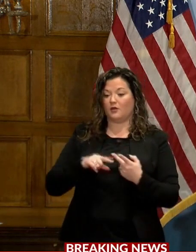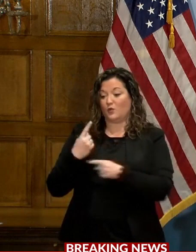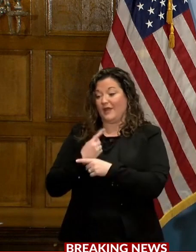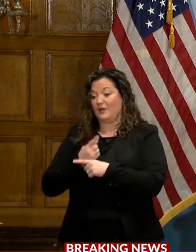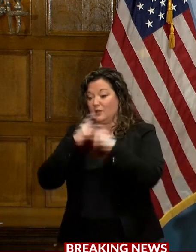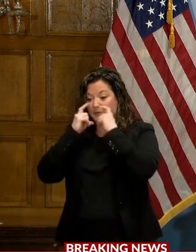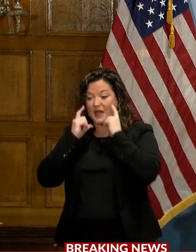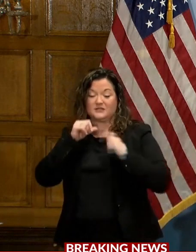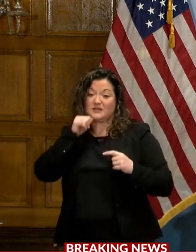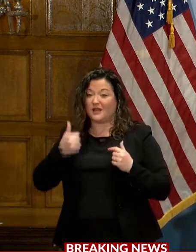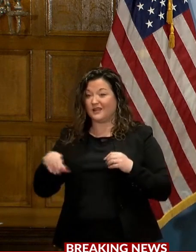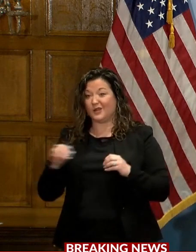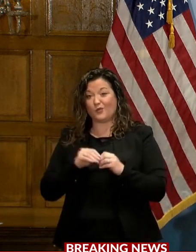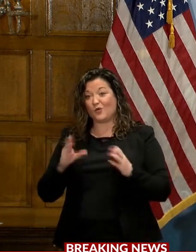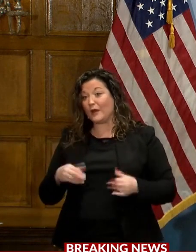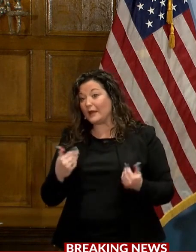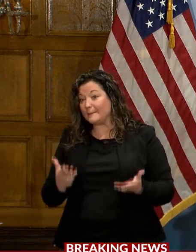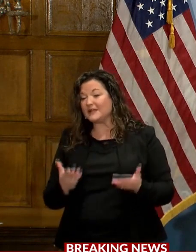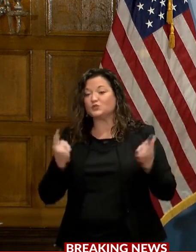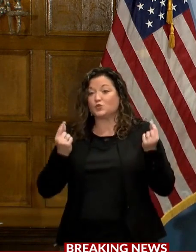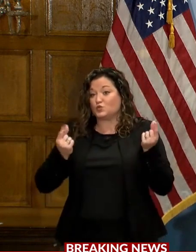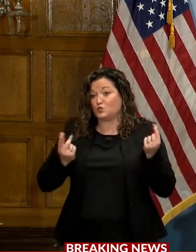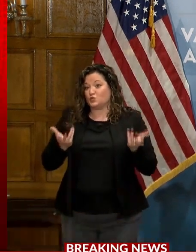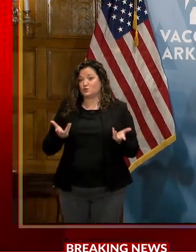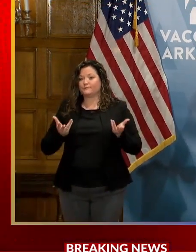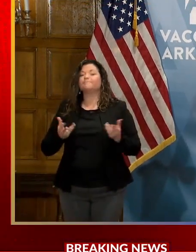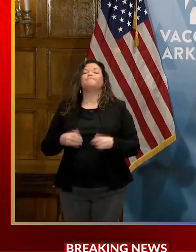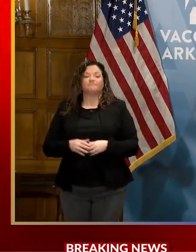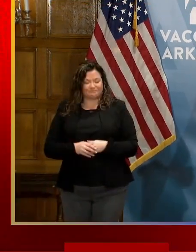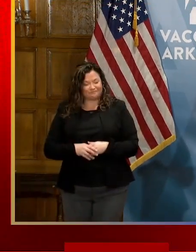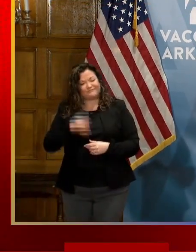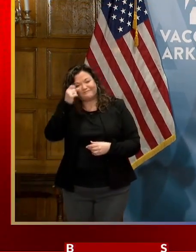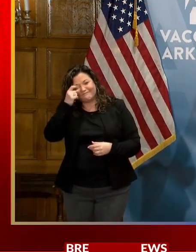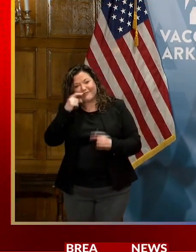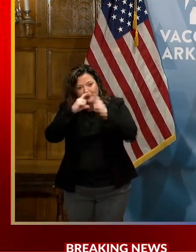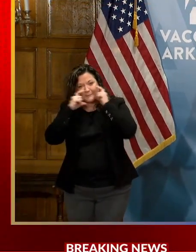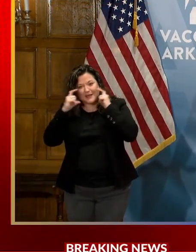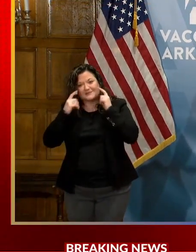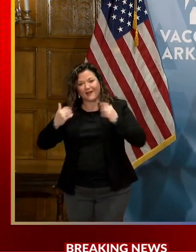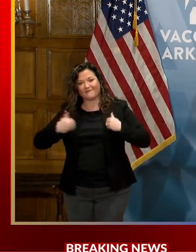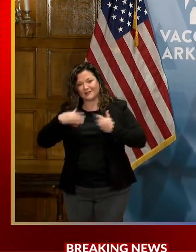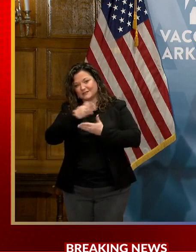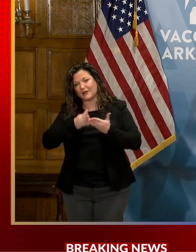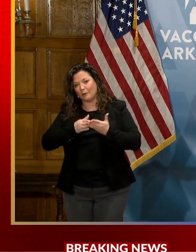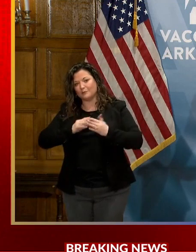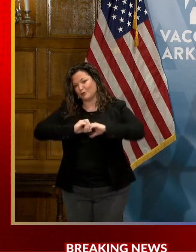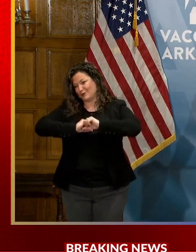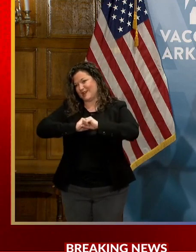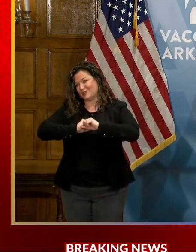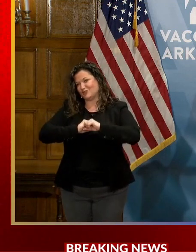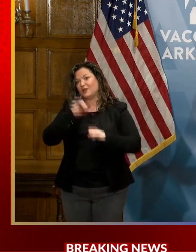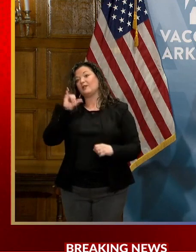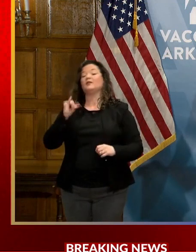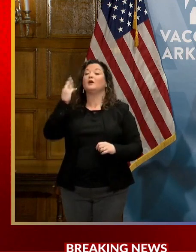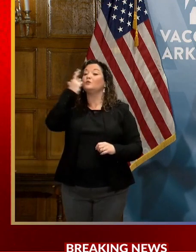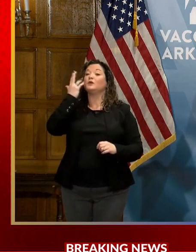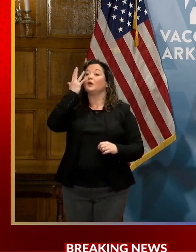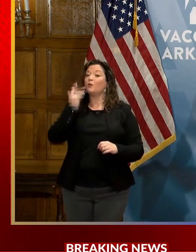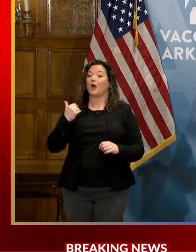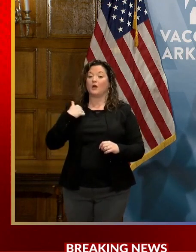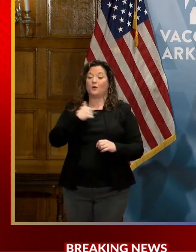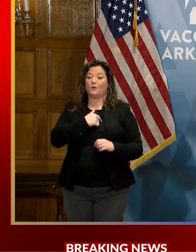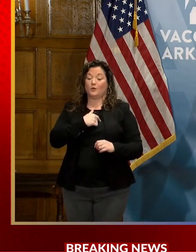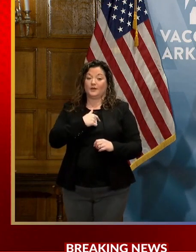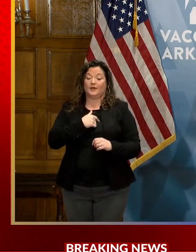recommended? Well, there is some protection, but that's the reason we sent, they're